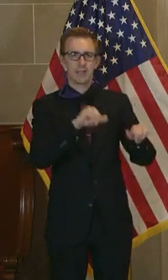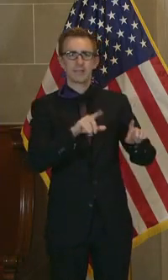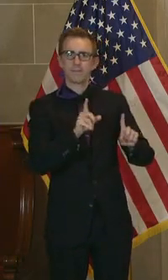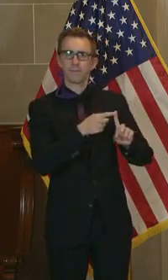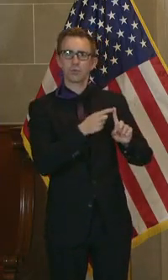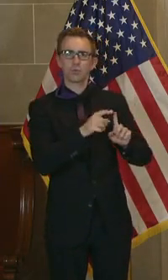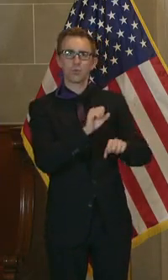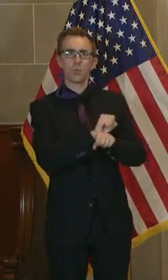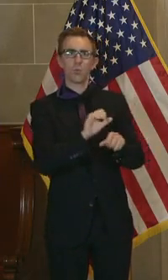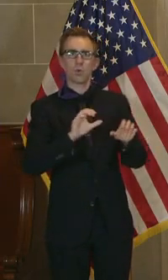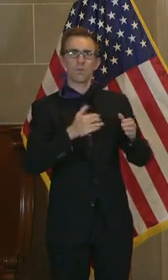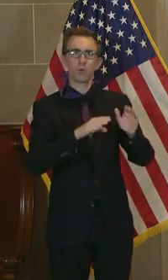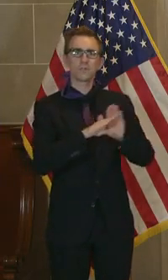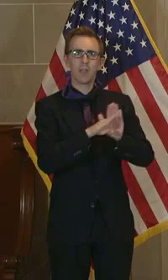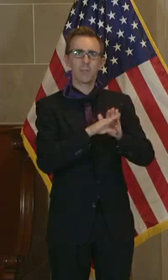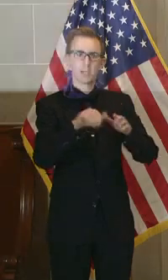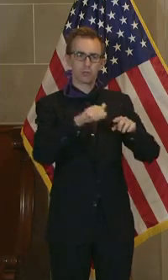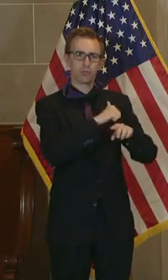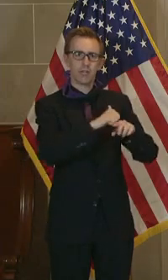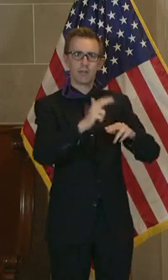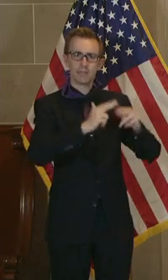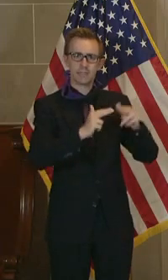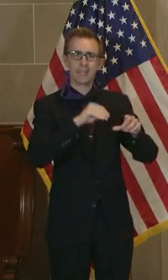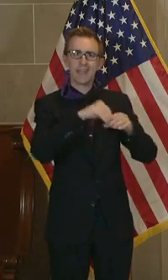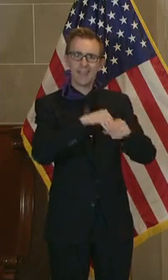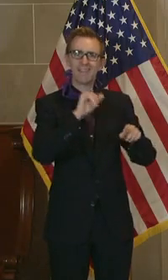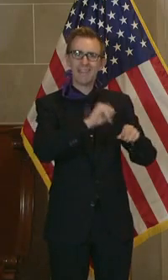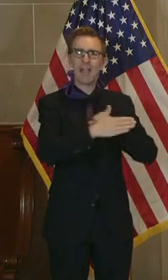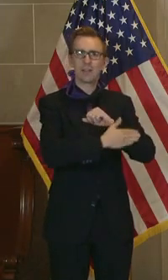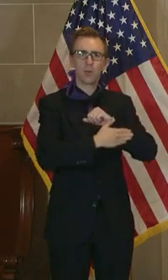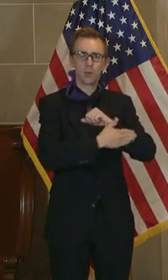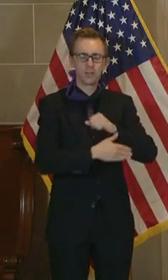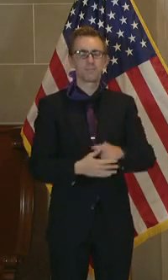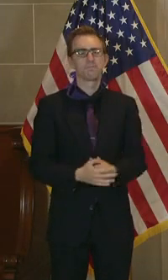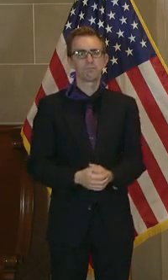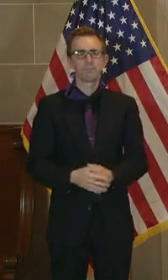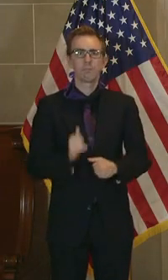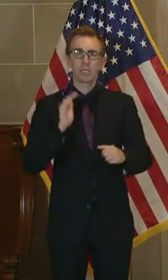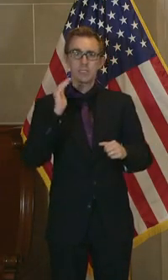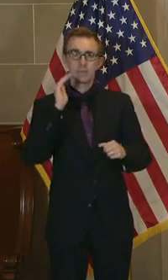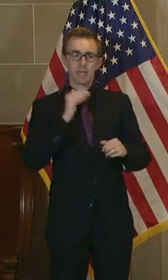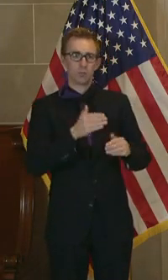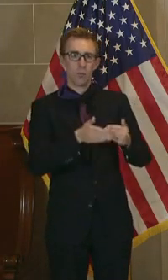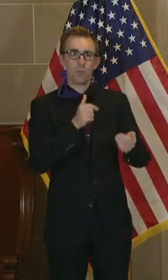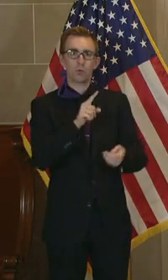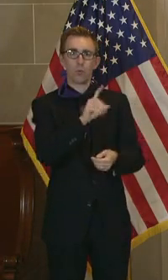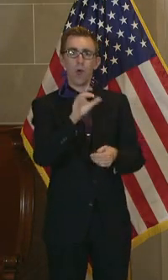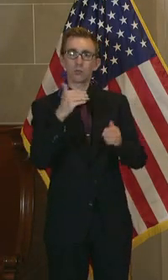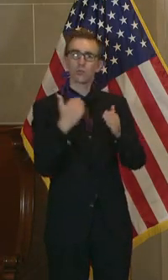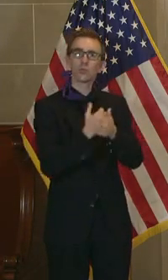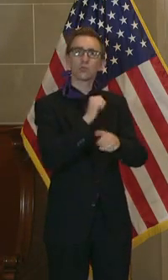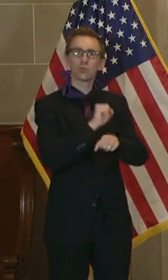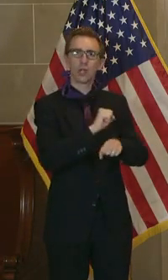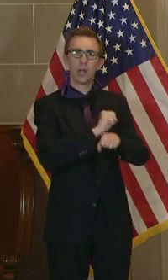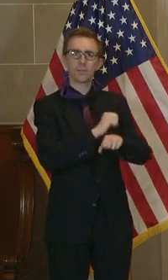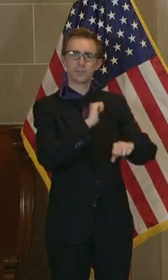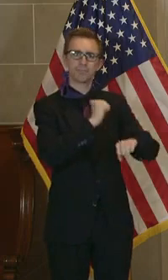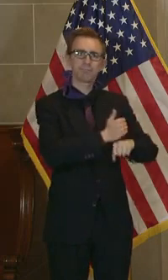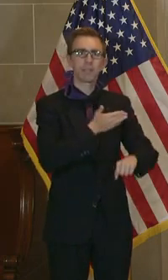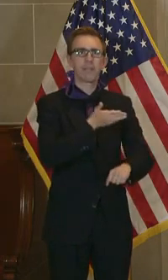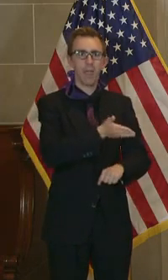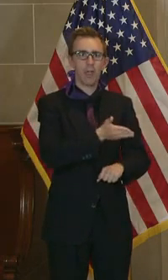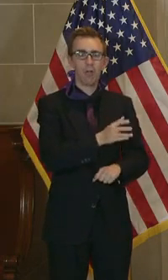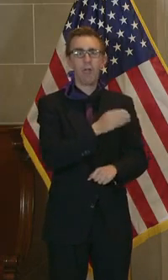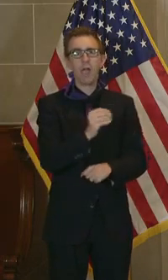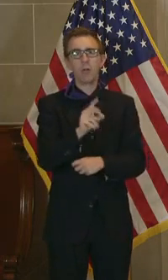workforce development training facility in Lincoln County and is expected to create nearly 100 jobs and